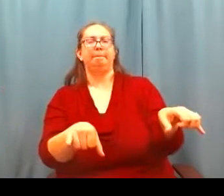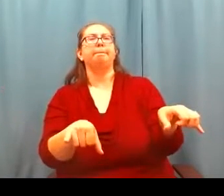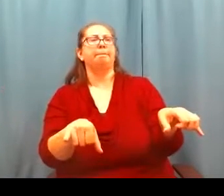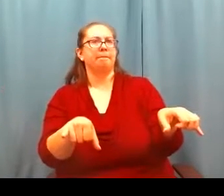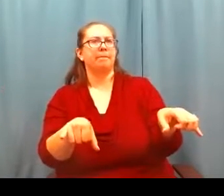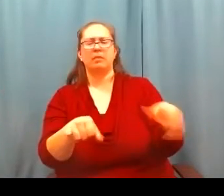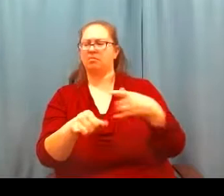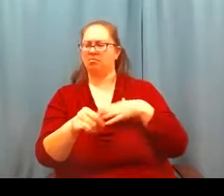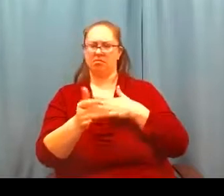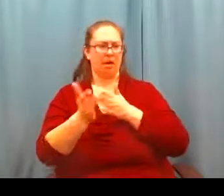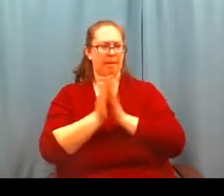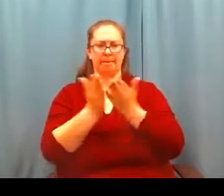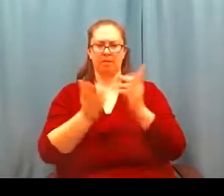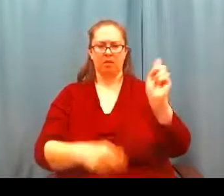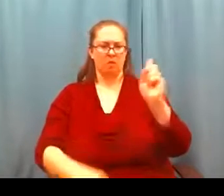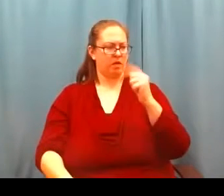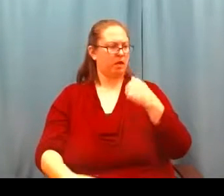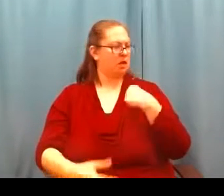did I do with it?